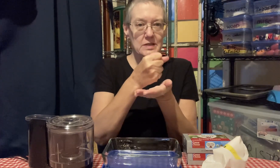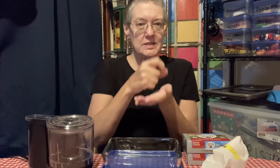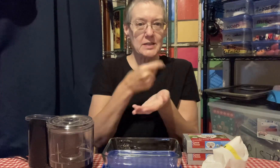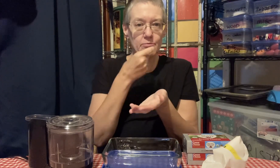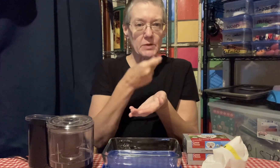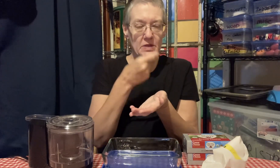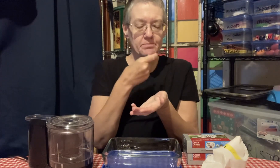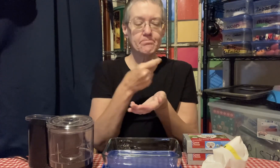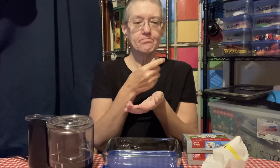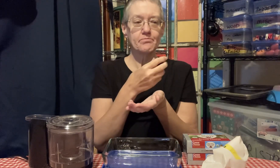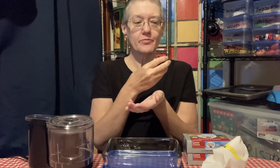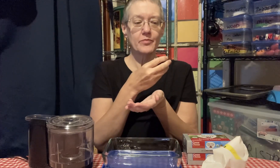himself.